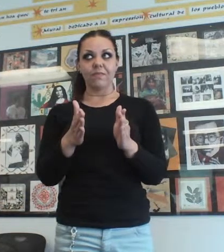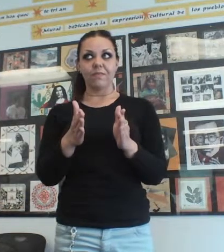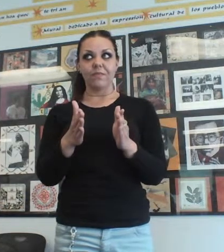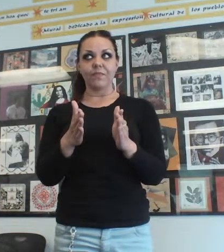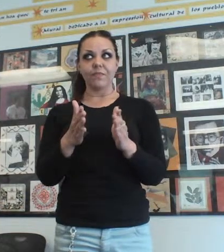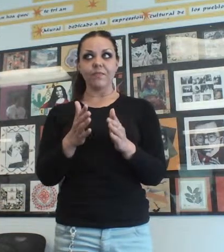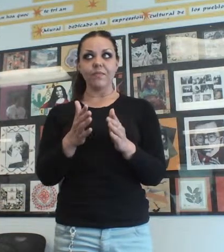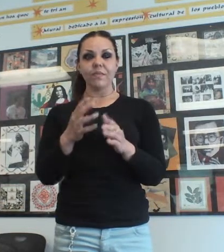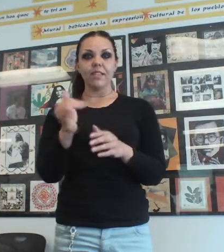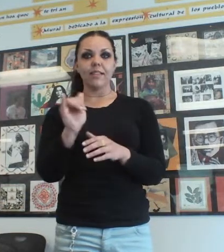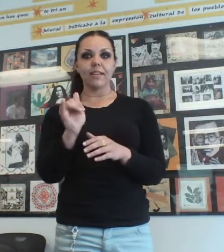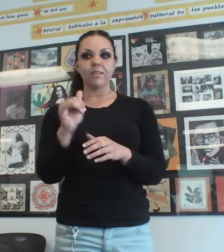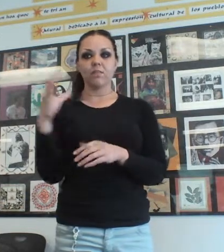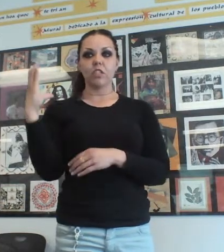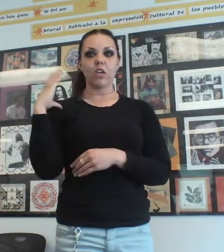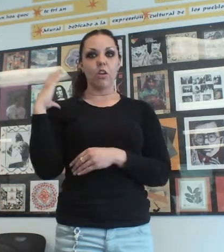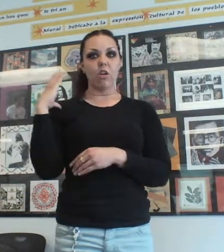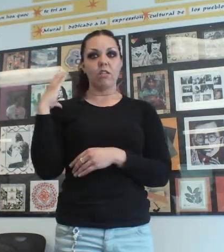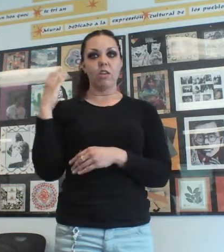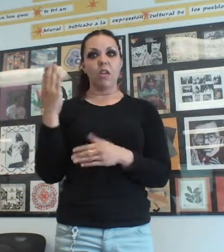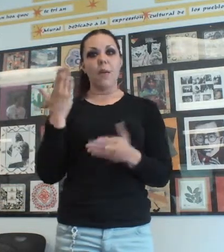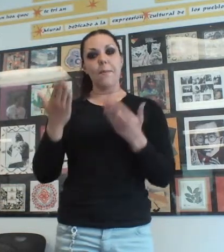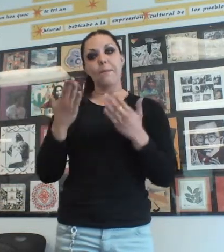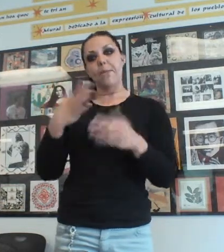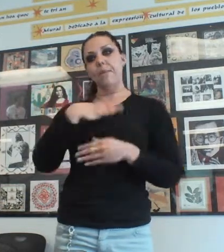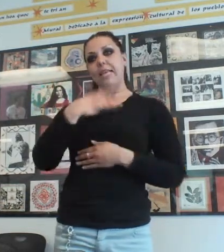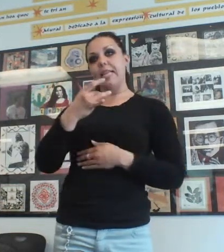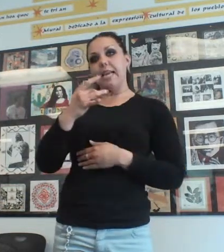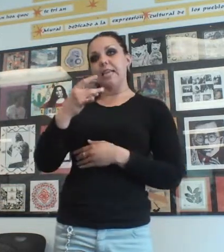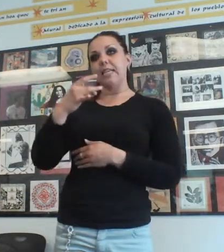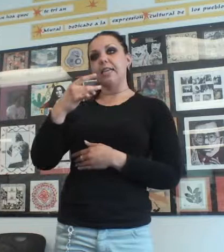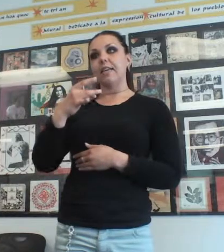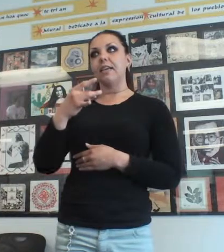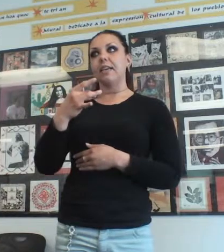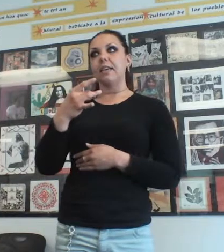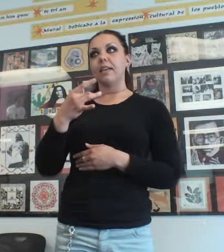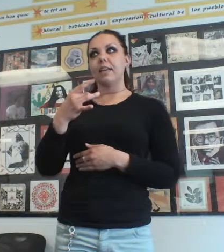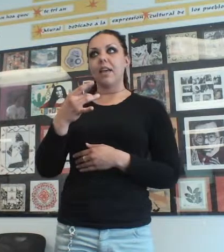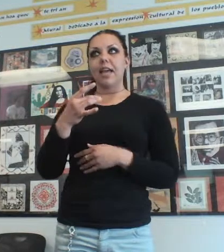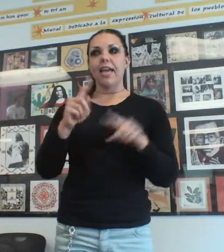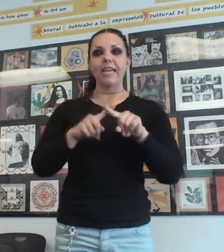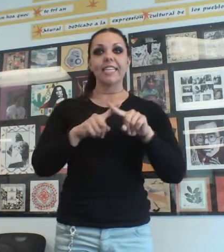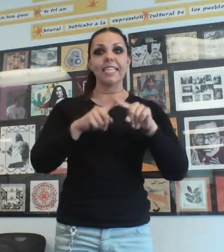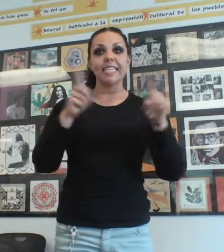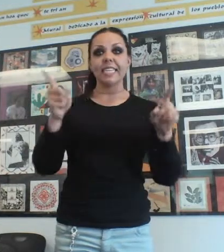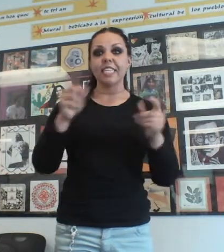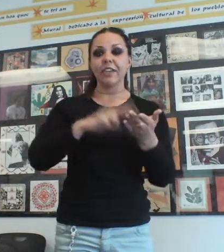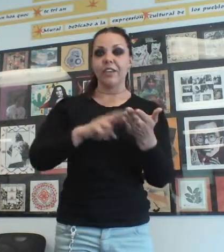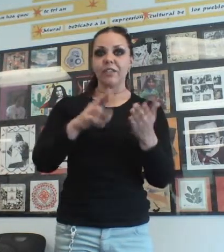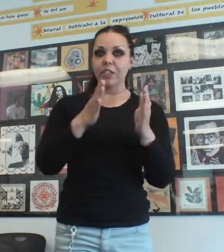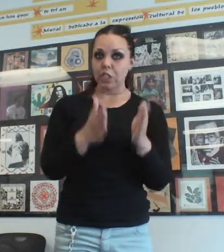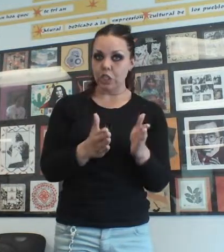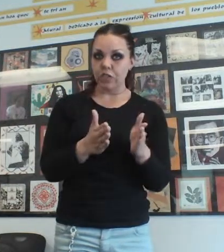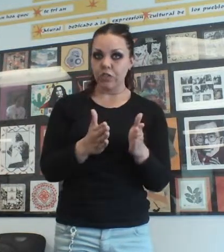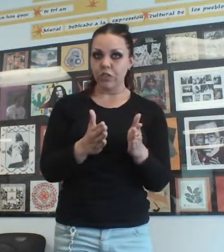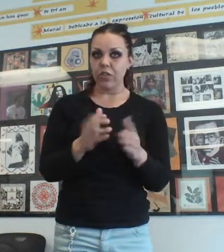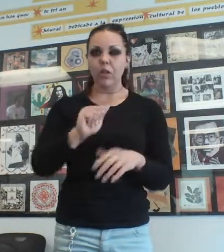a guy named Shields' approach or the Gish approach. I like Dennis Copley's model. We all use different ones because they work better for